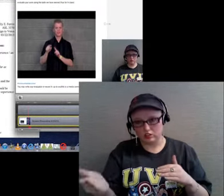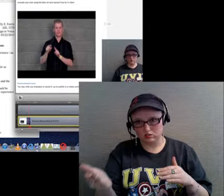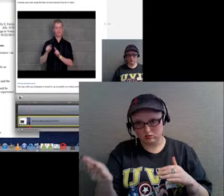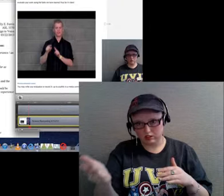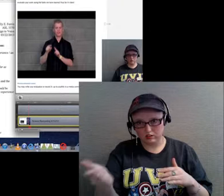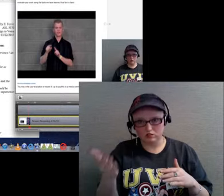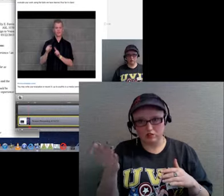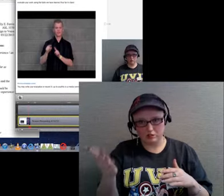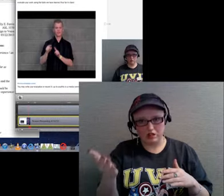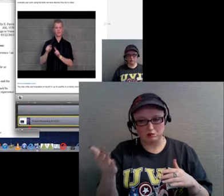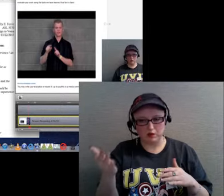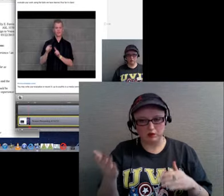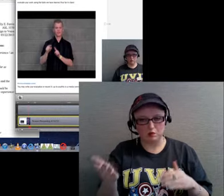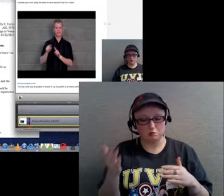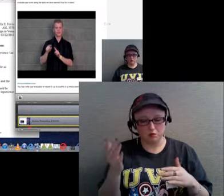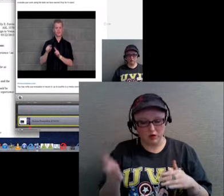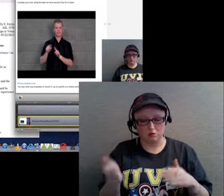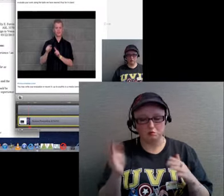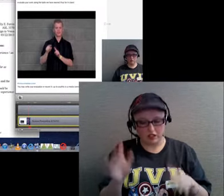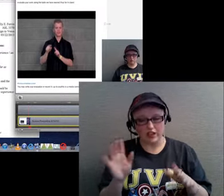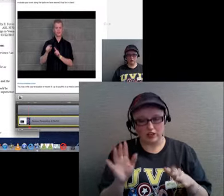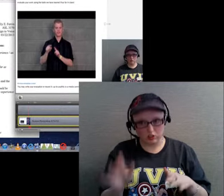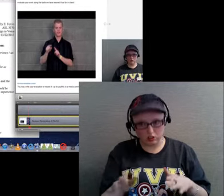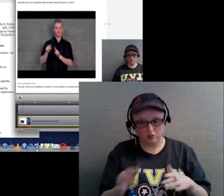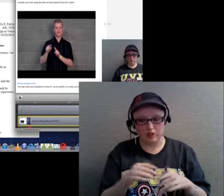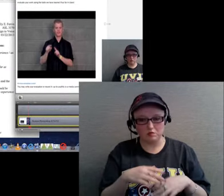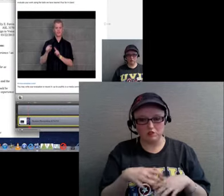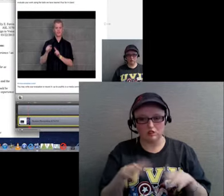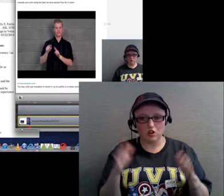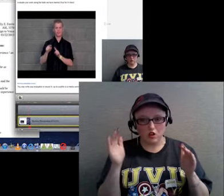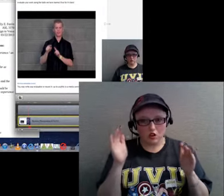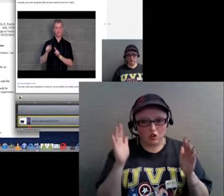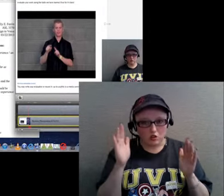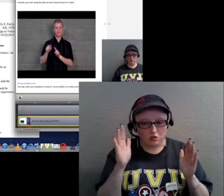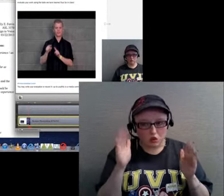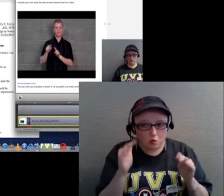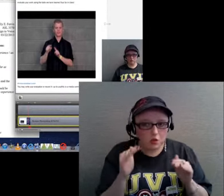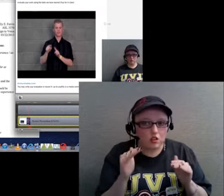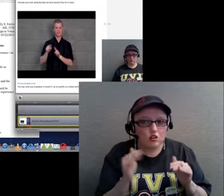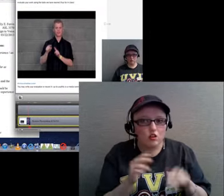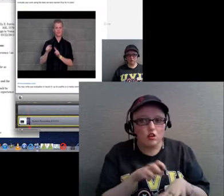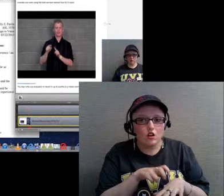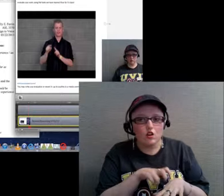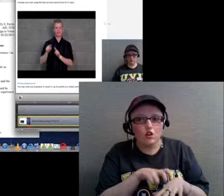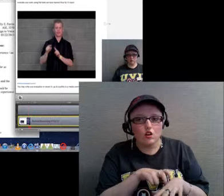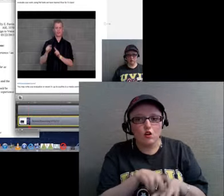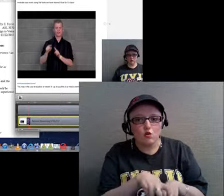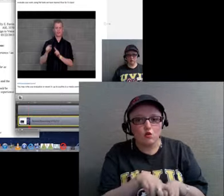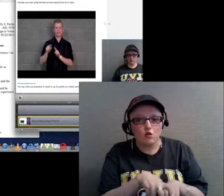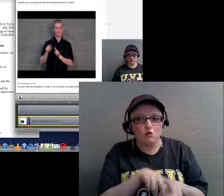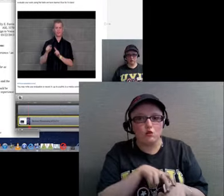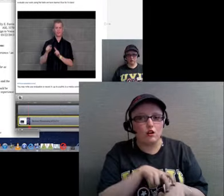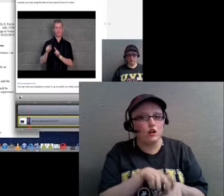Yes, I just said, hi, my name is Mike Brown, but I know that I missed. He was hoping.